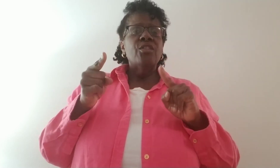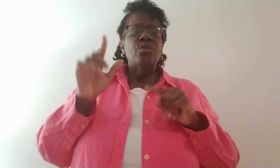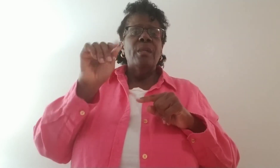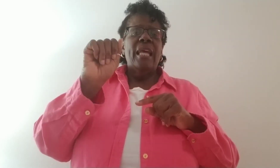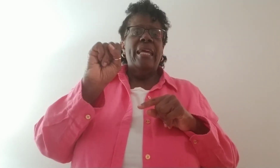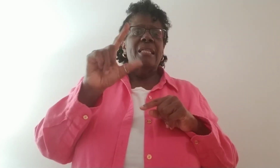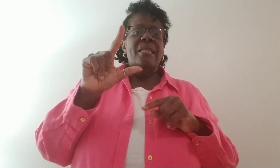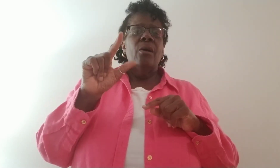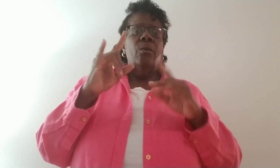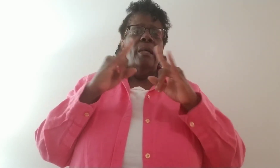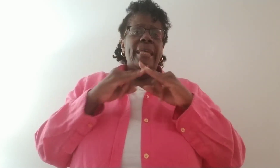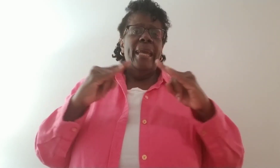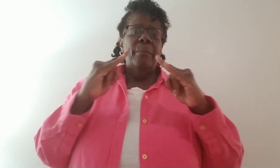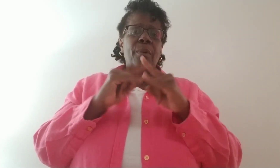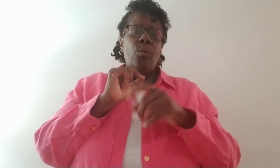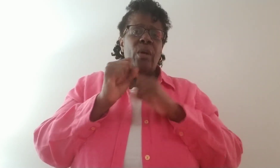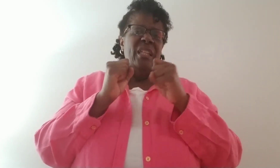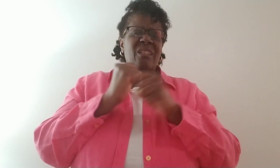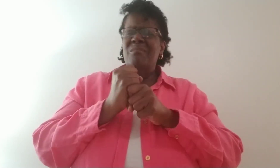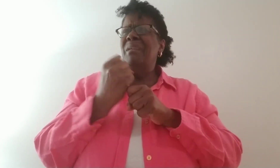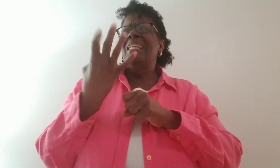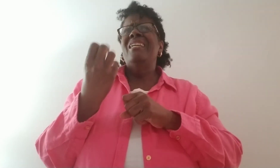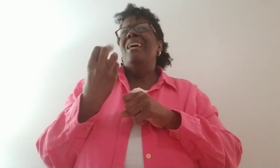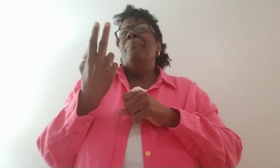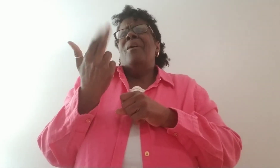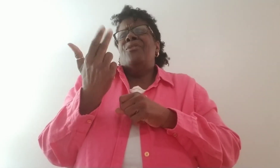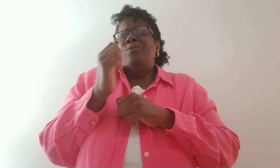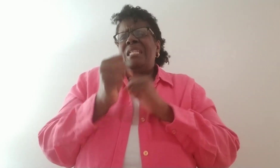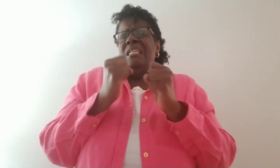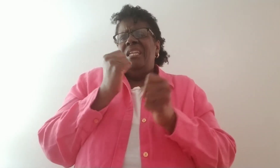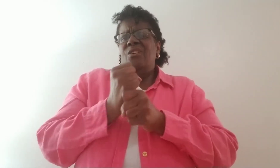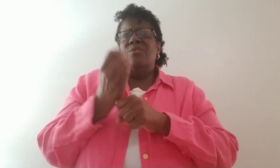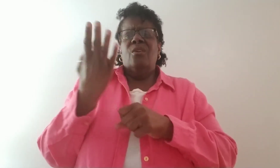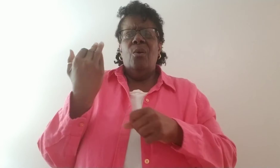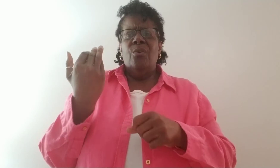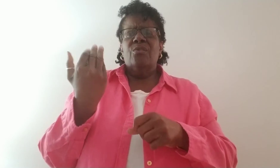an ASL camp one year, about 13 years ago or so.